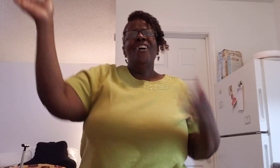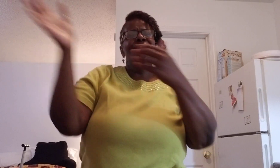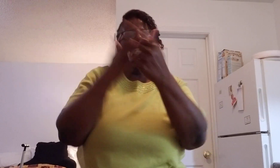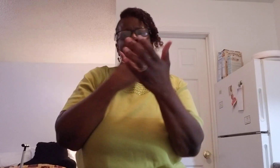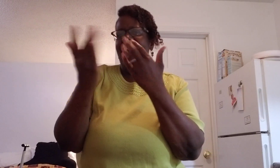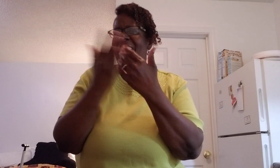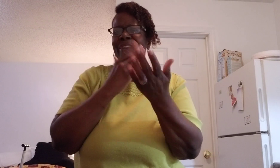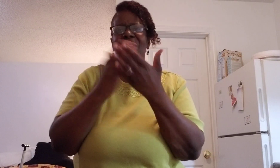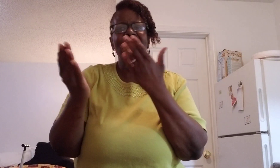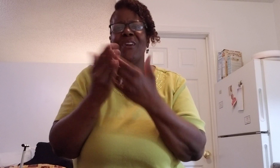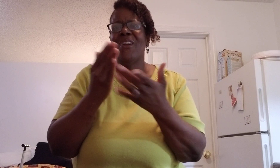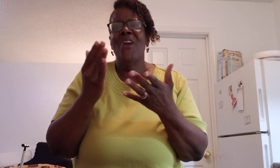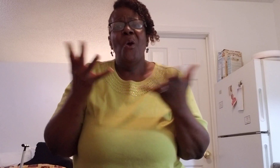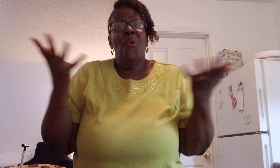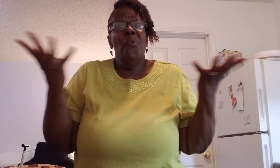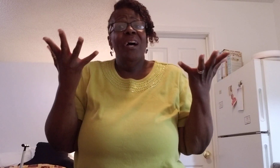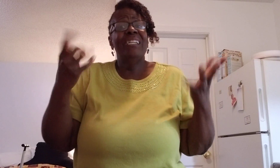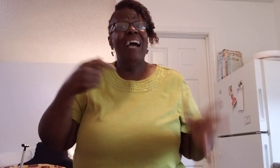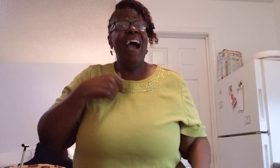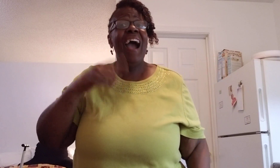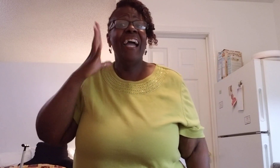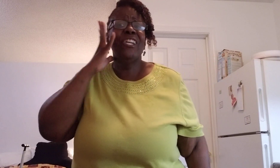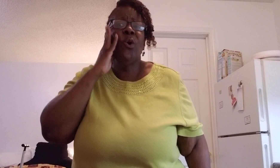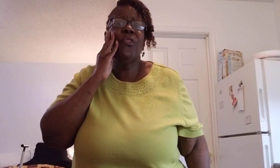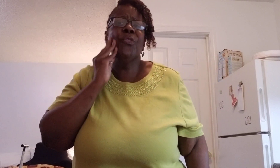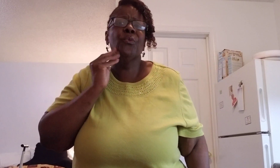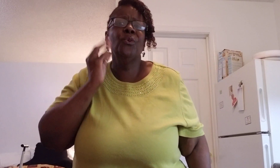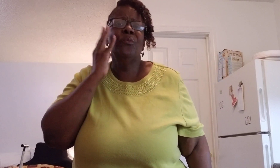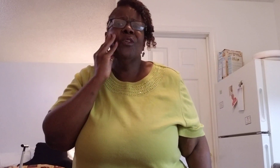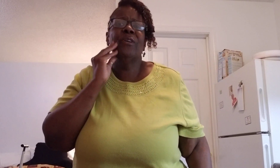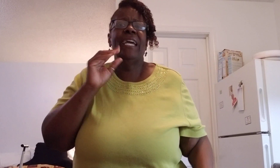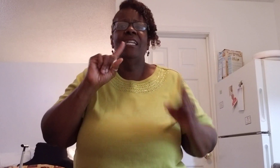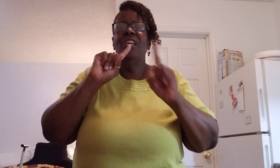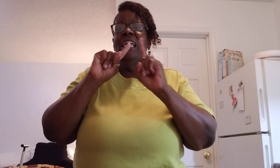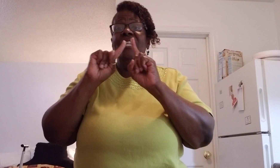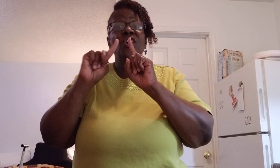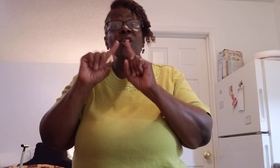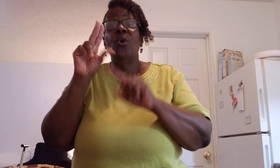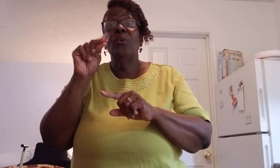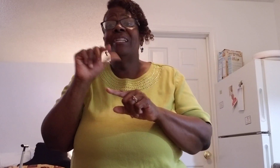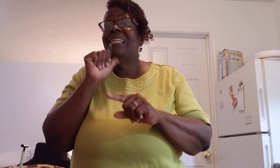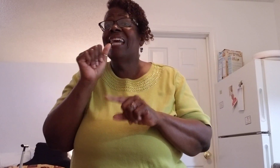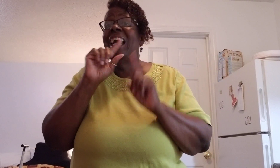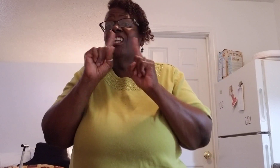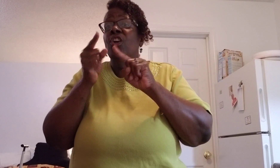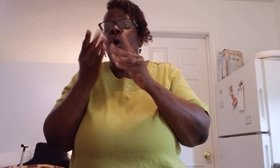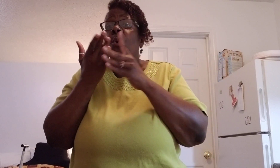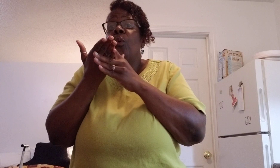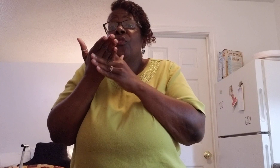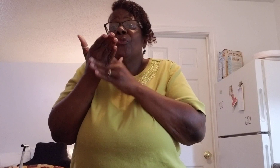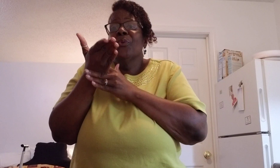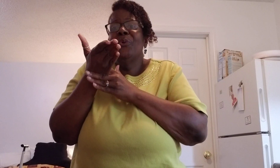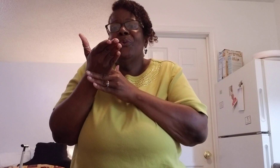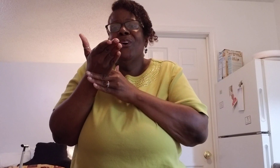No matter what I go through, okay? No, not go through,